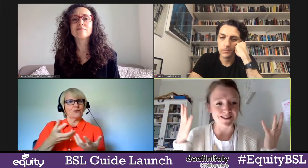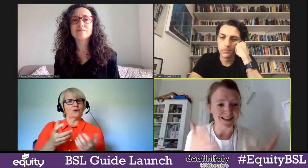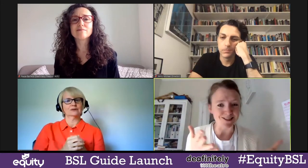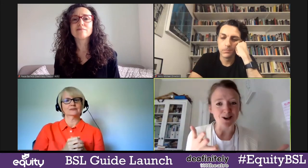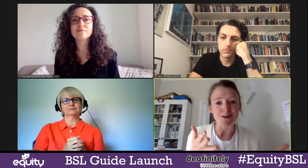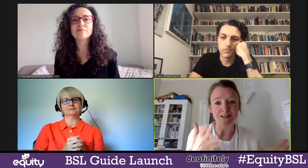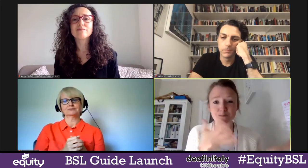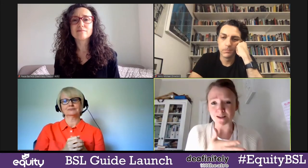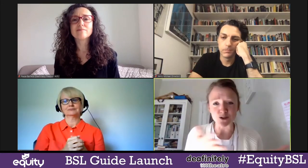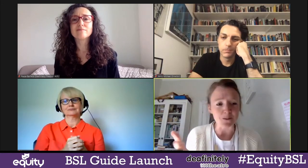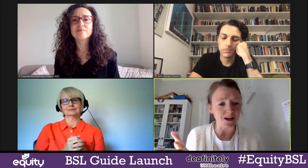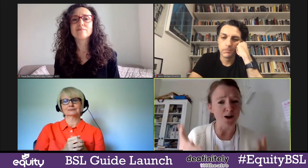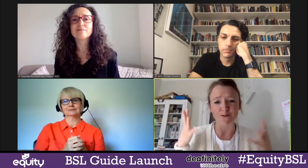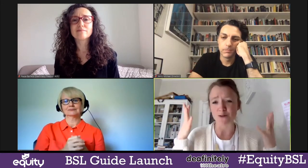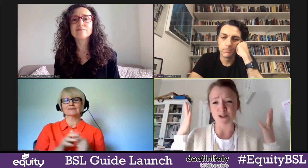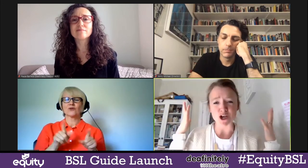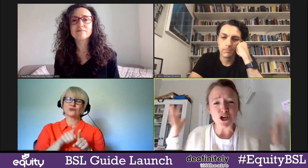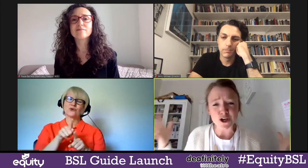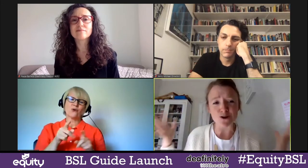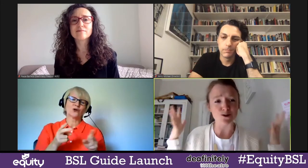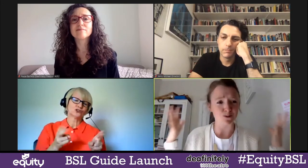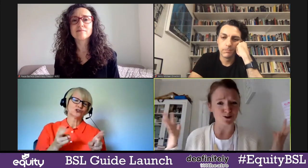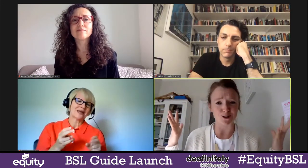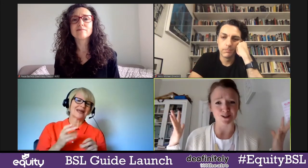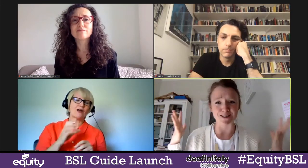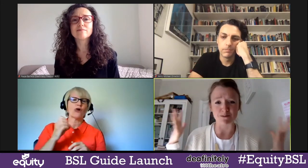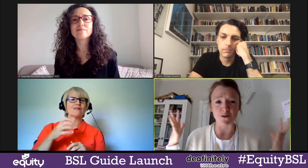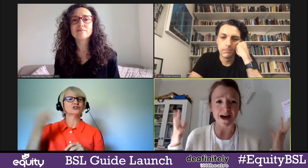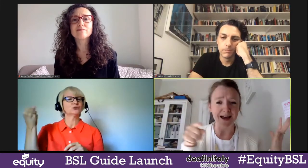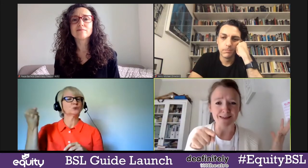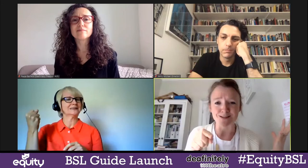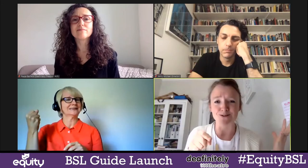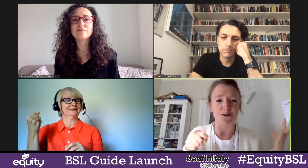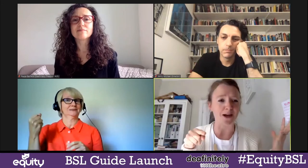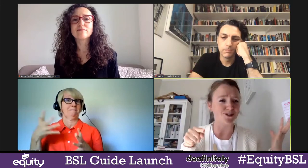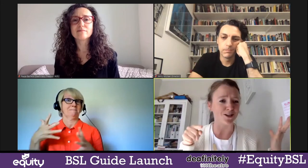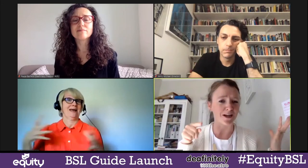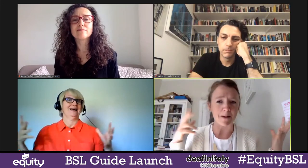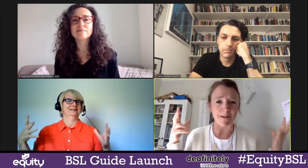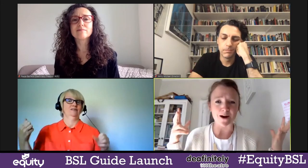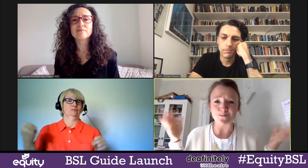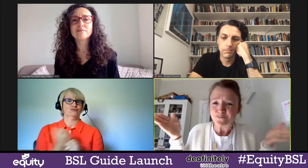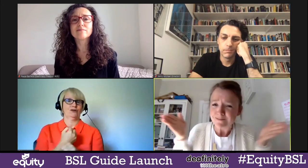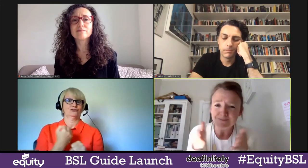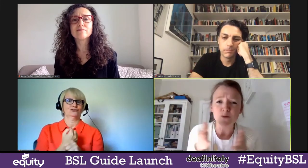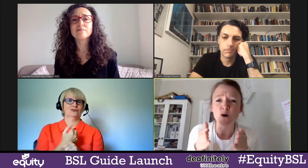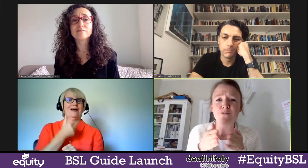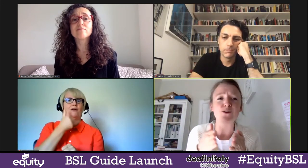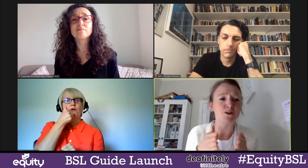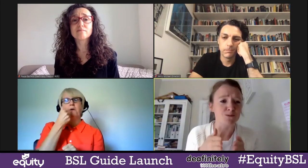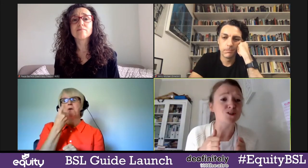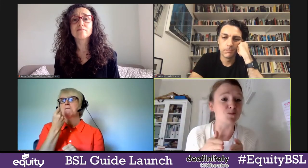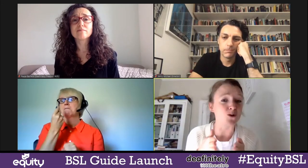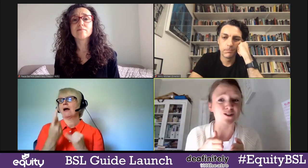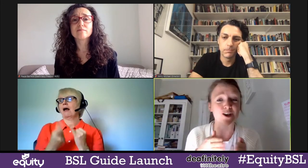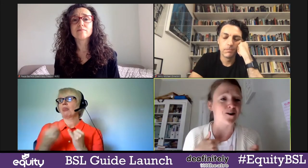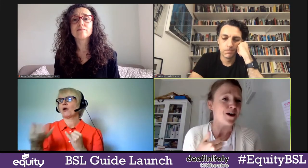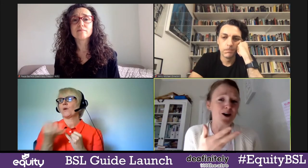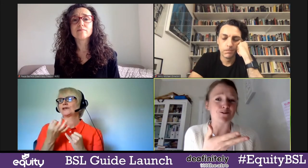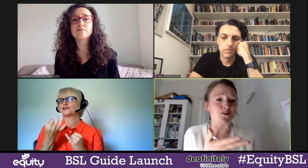these shows, Tommy and Oliver Twist, are huge productions. And I'm aware, I think there's another question about what if you're on a much smaller show? Of course,